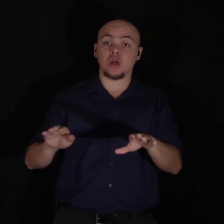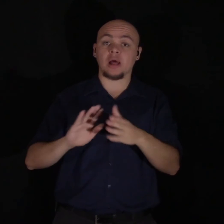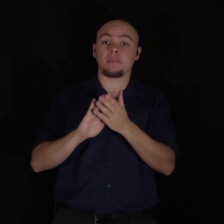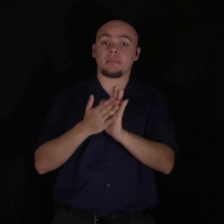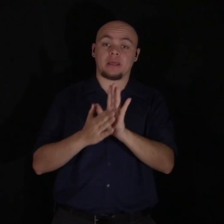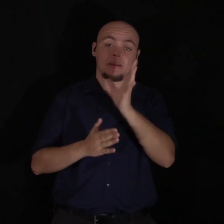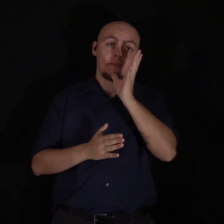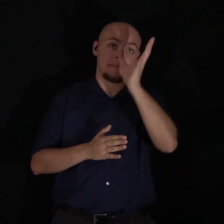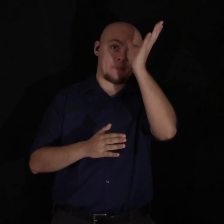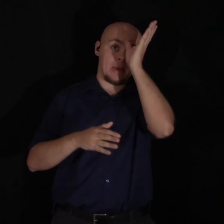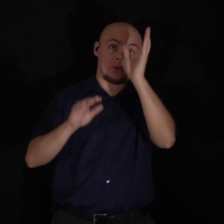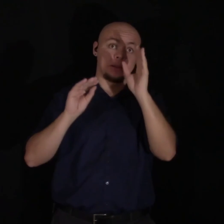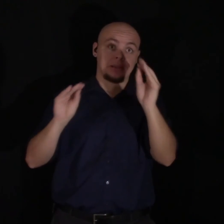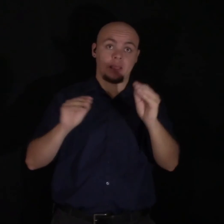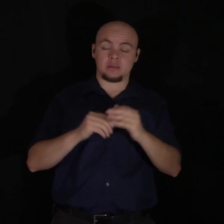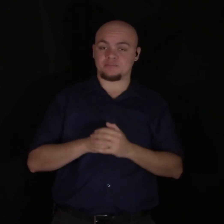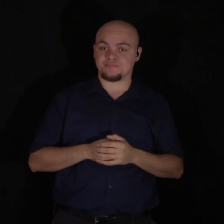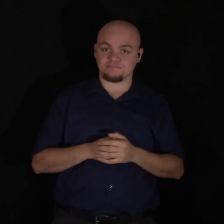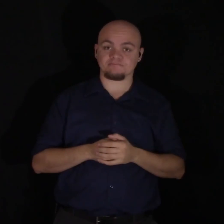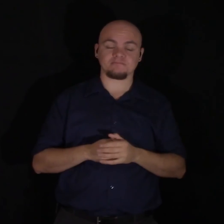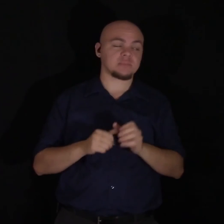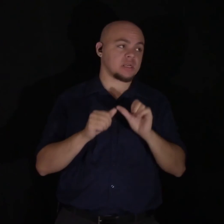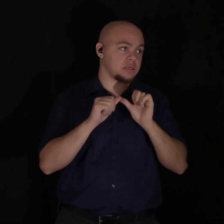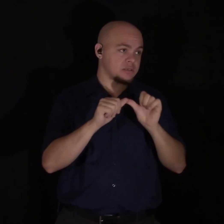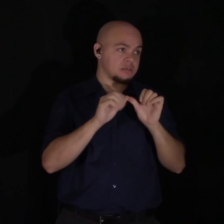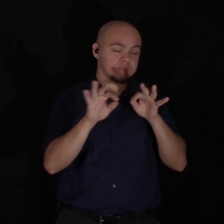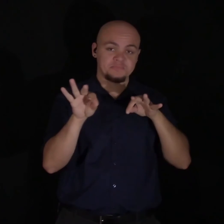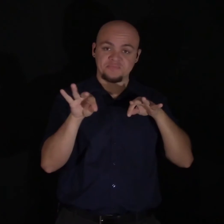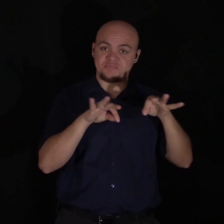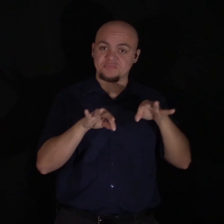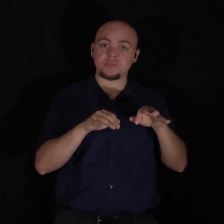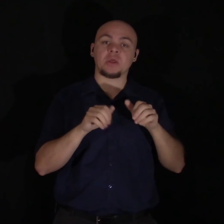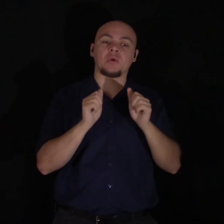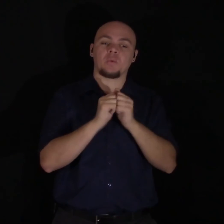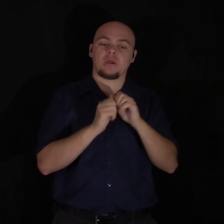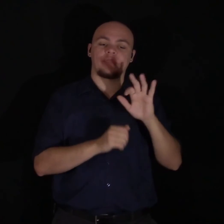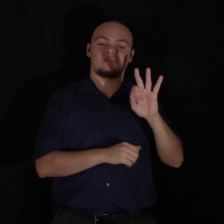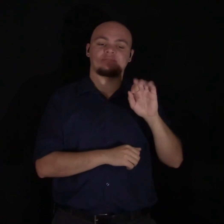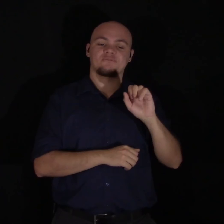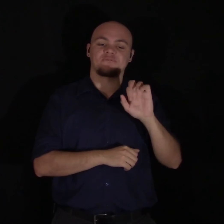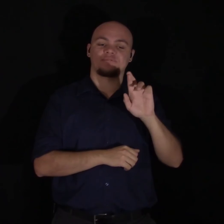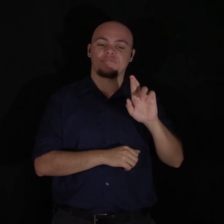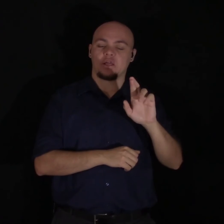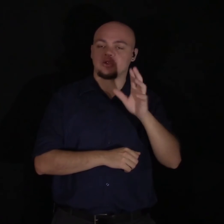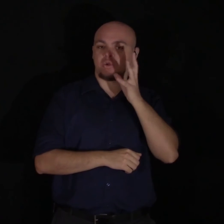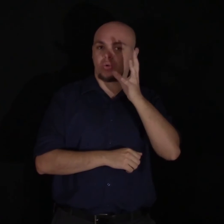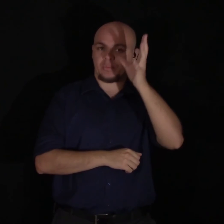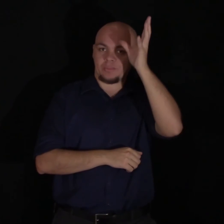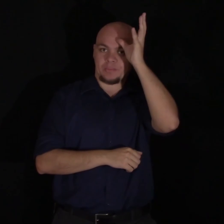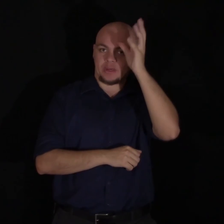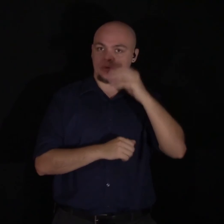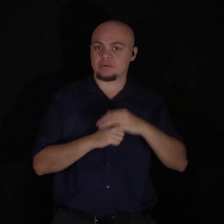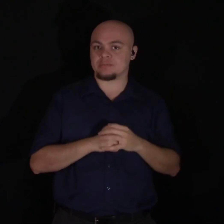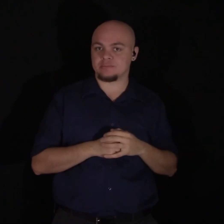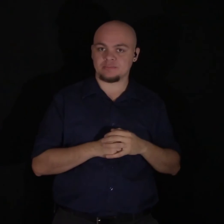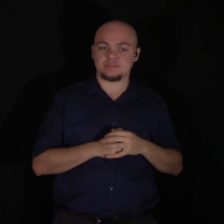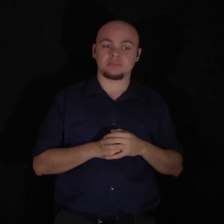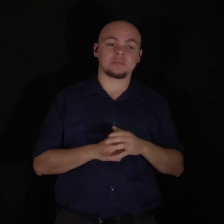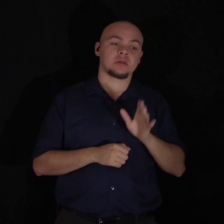beggar. She continued with her foster parents, and bloomed in their rude abode, fairer than a garden rose